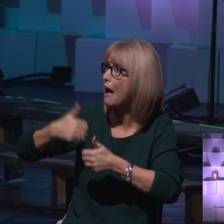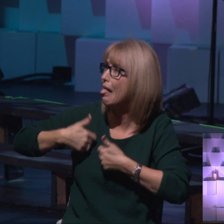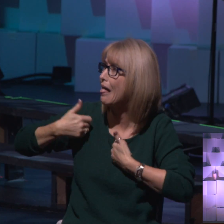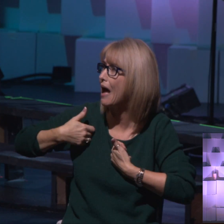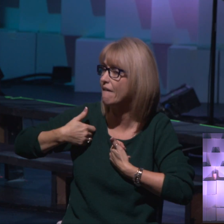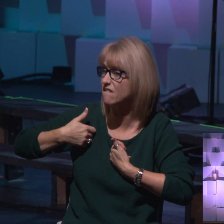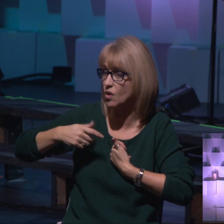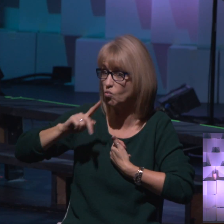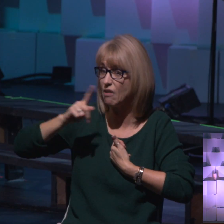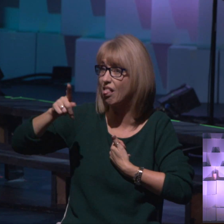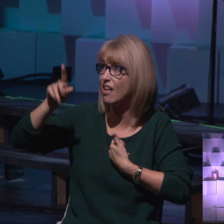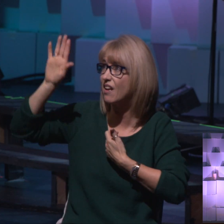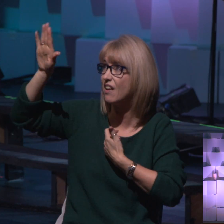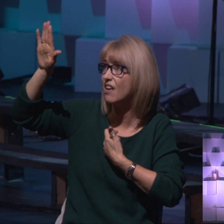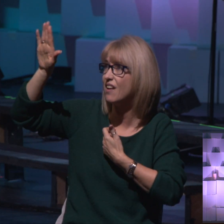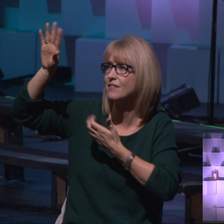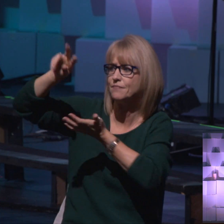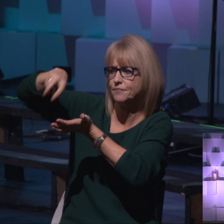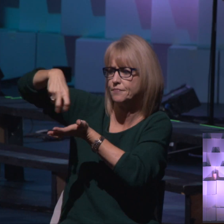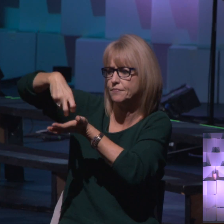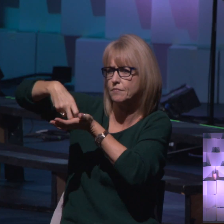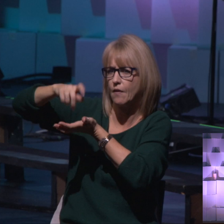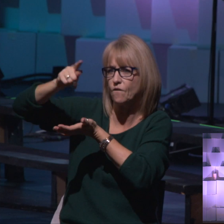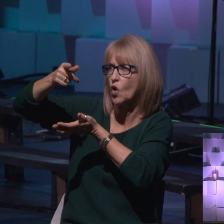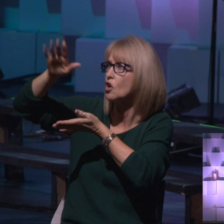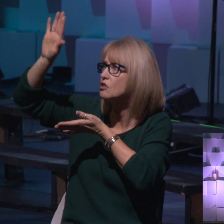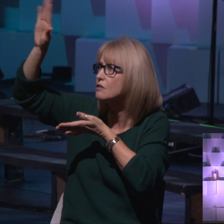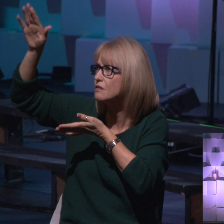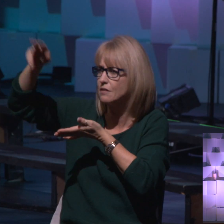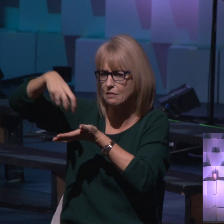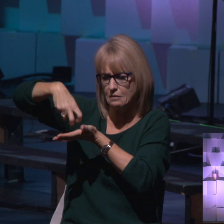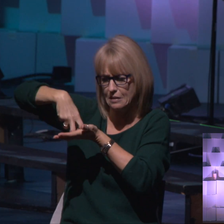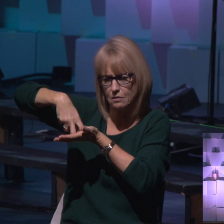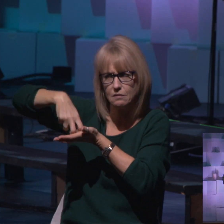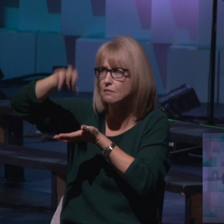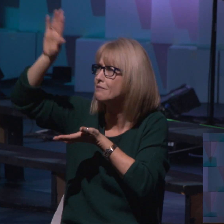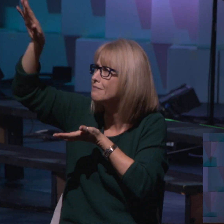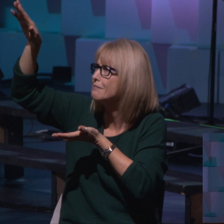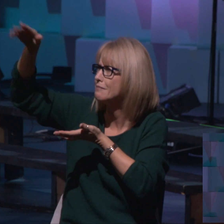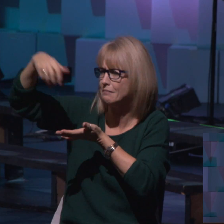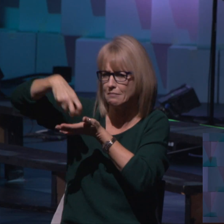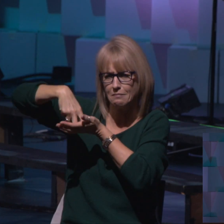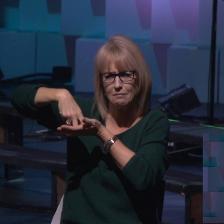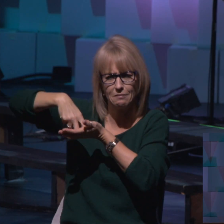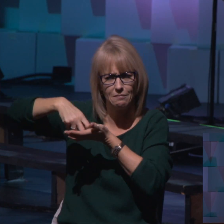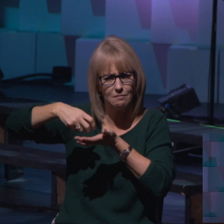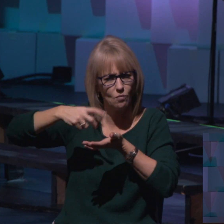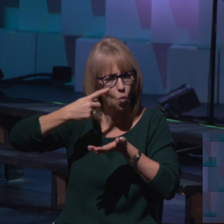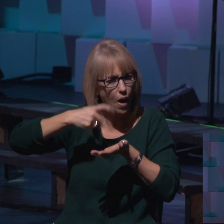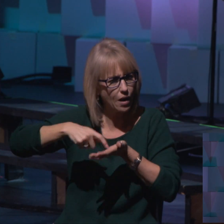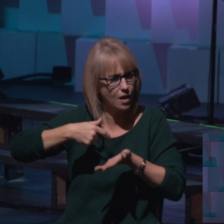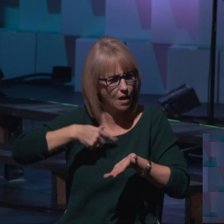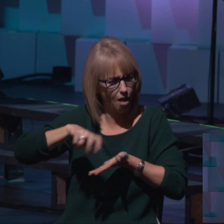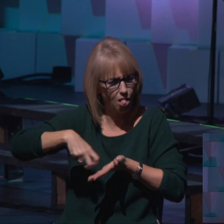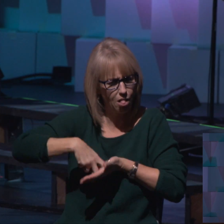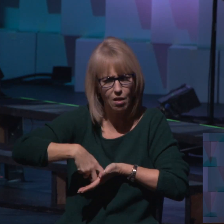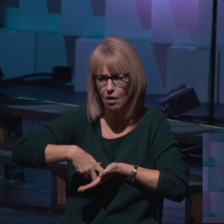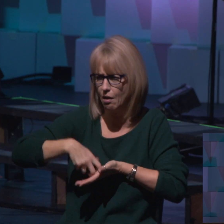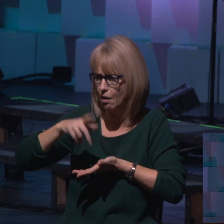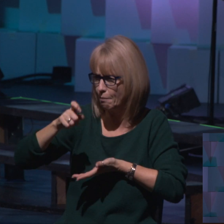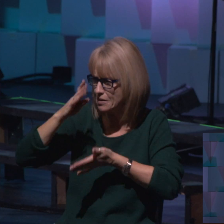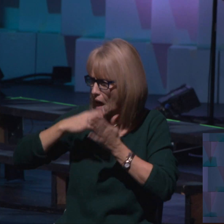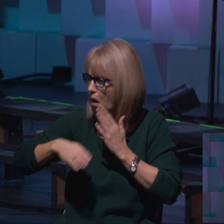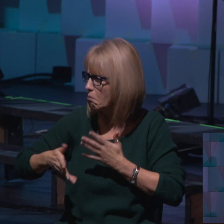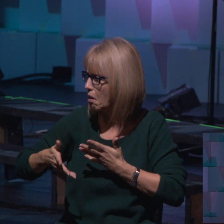God as a beginning follower of Jesus. And we stay there recognizing him and who he is. We continue to grow in him.